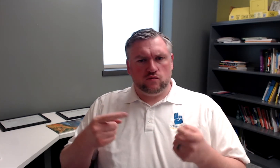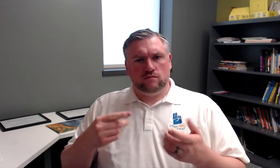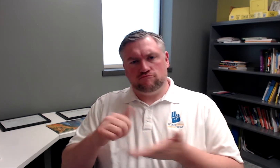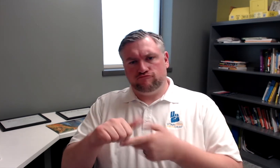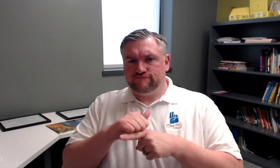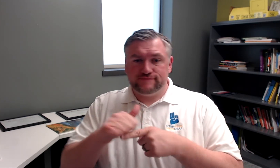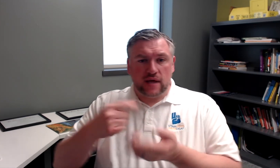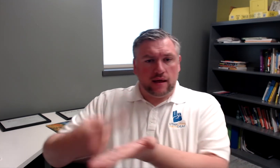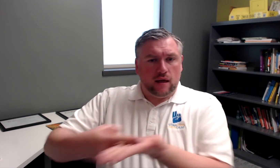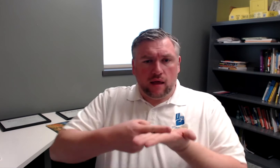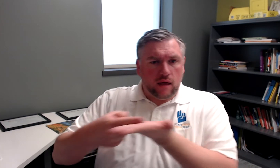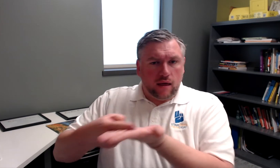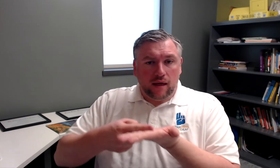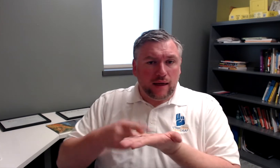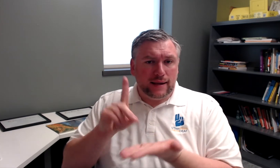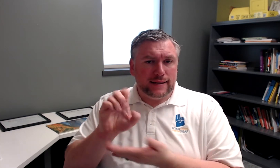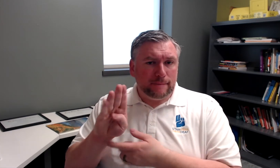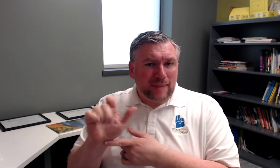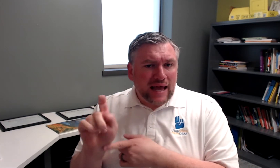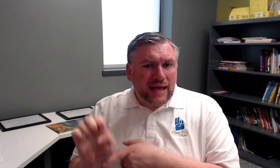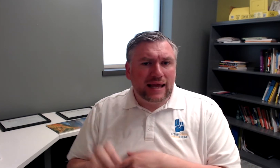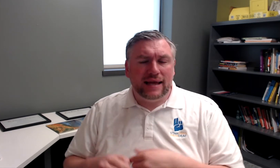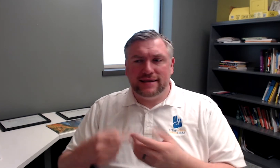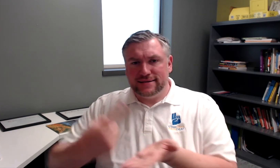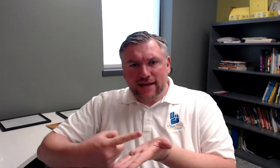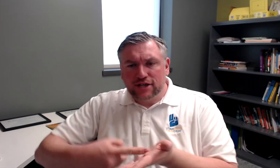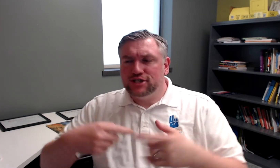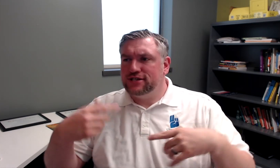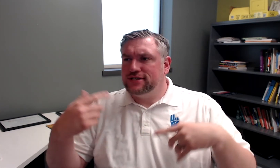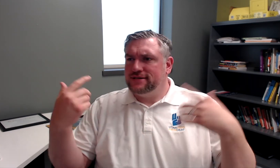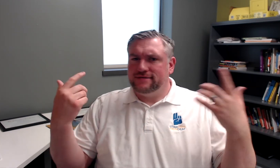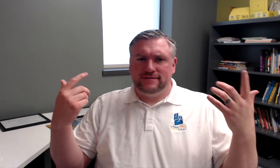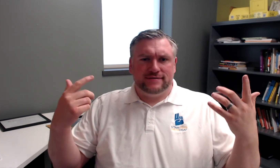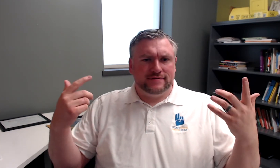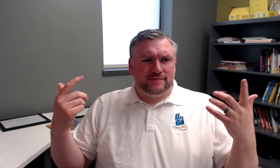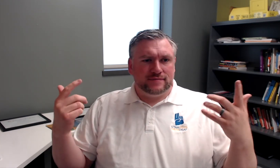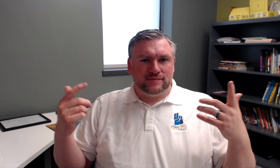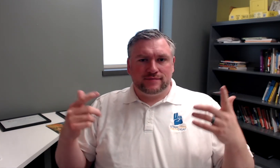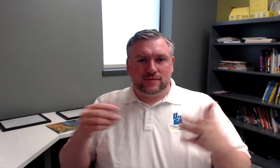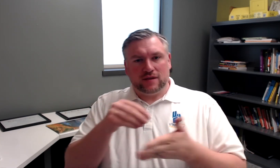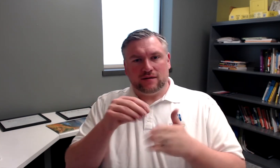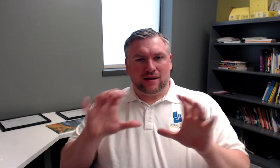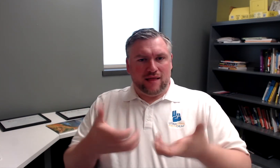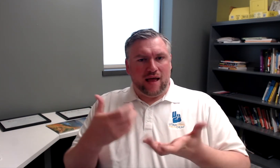Not only can you, practice debate or discussion in ASL,